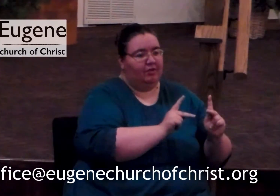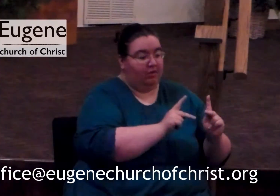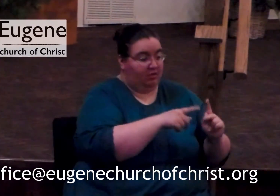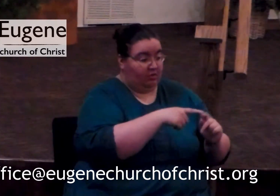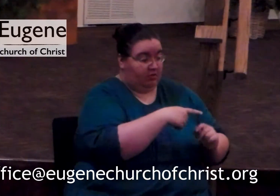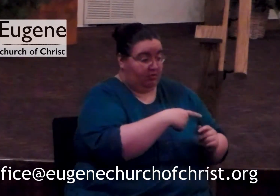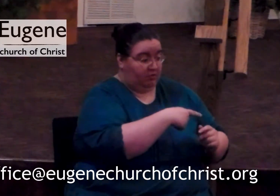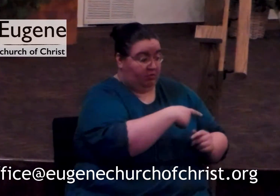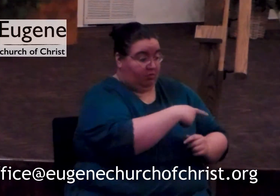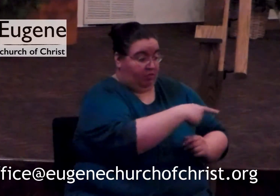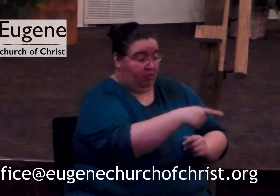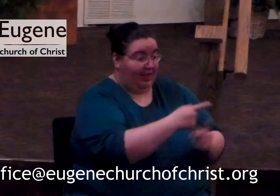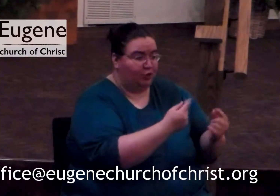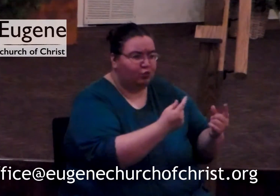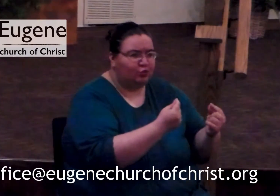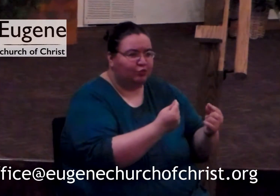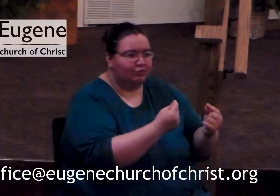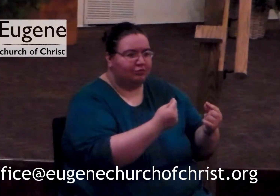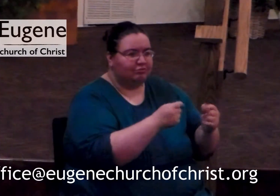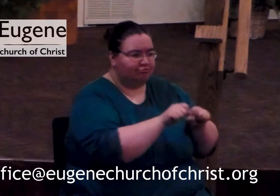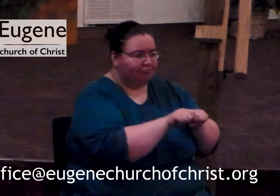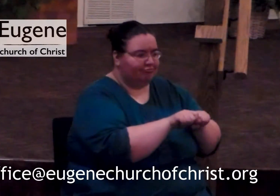people they find? What do they do? And it becomes,